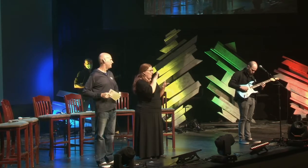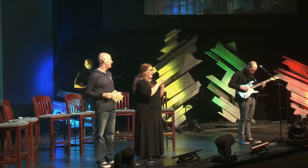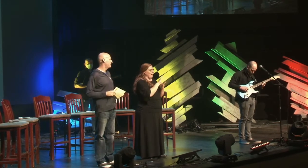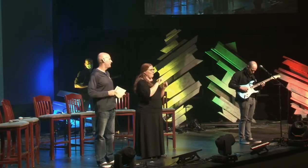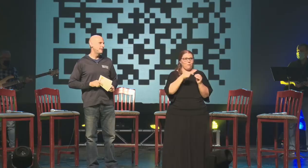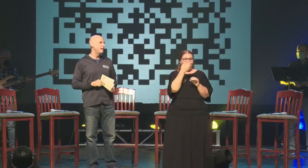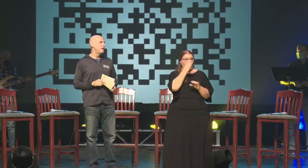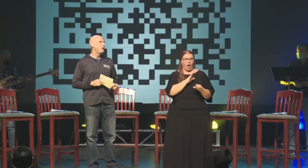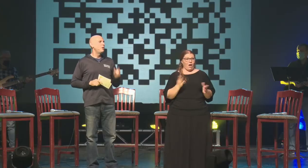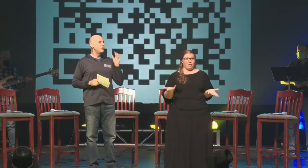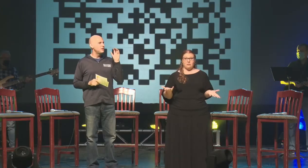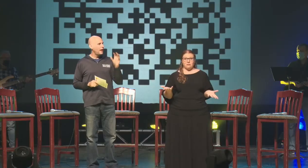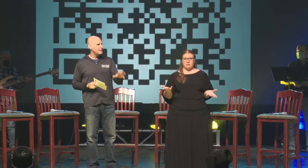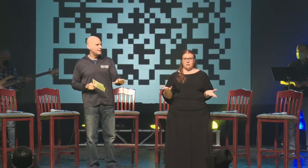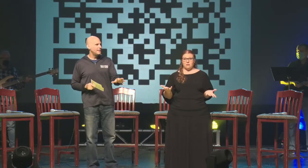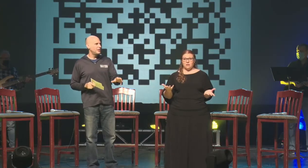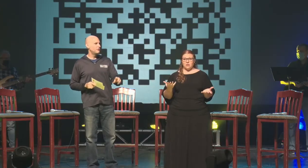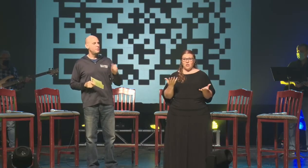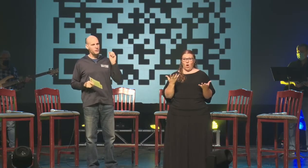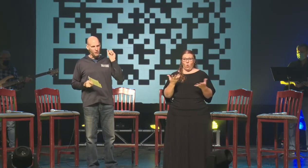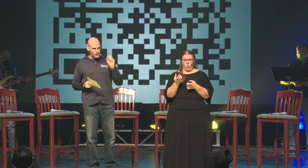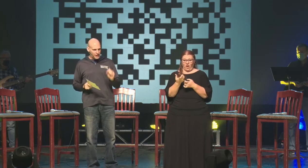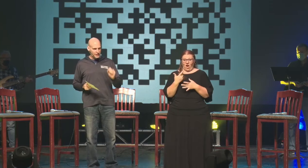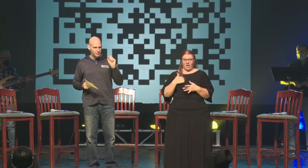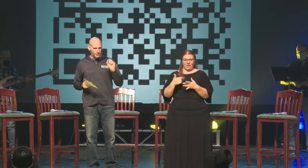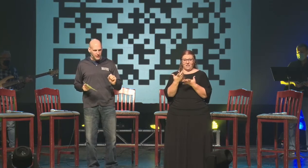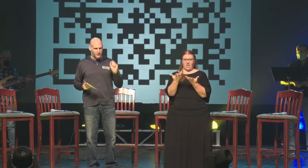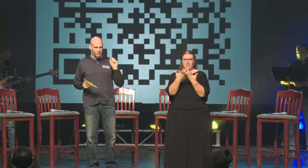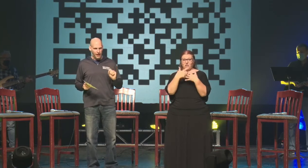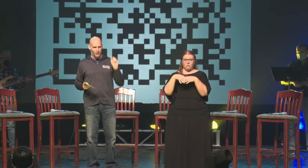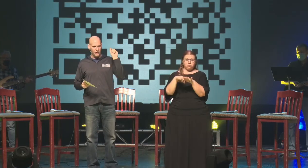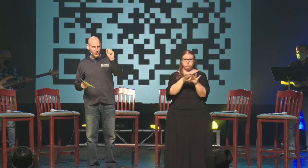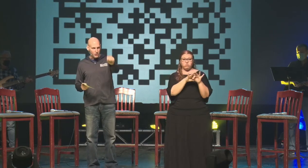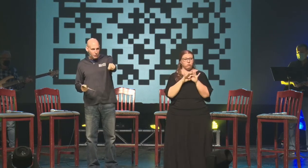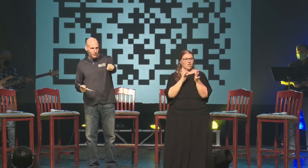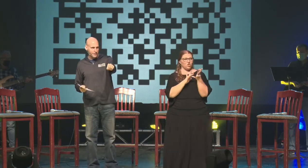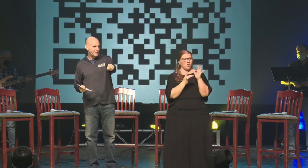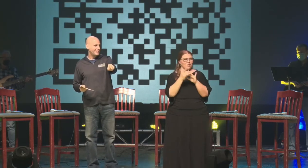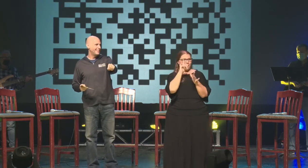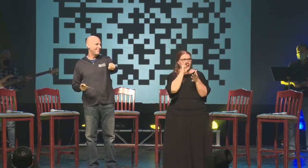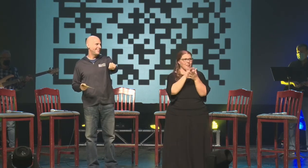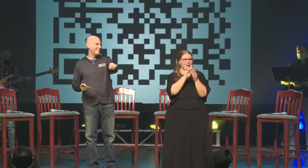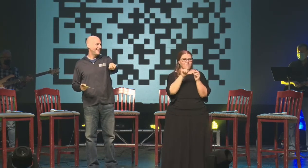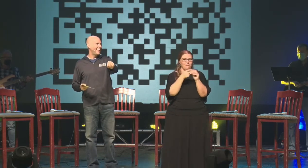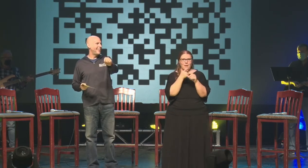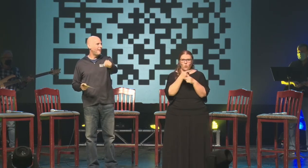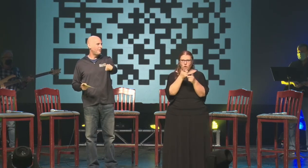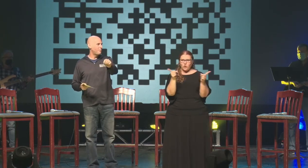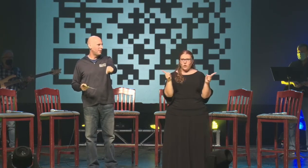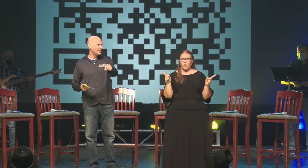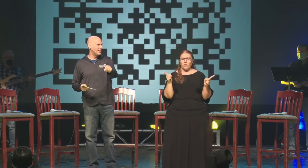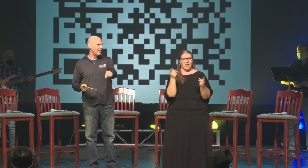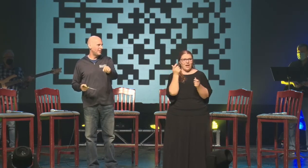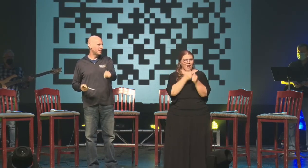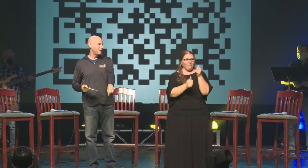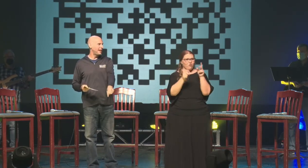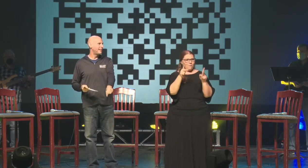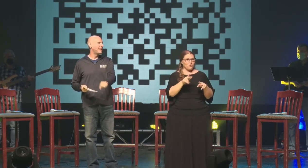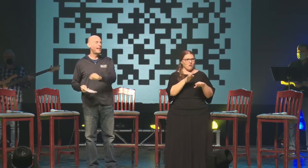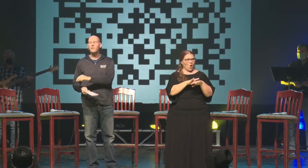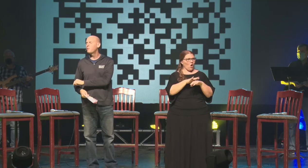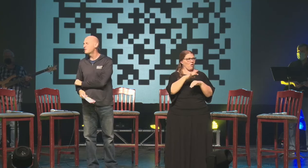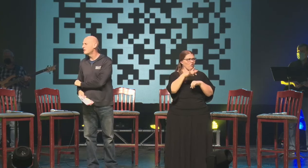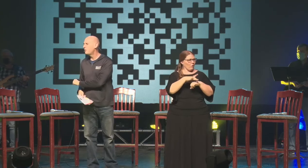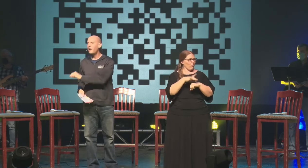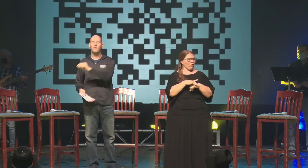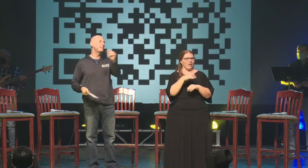God. What unites us in this room is what Jesus believed about you and every person on this planet and